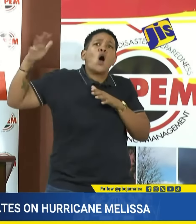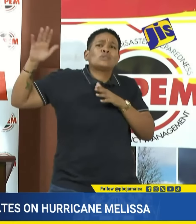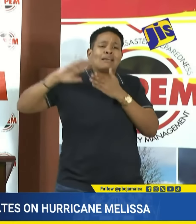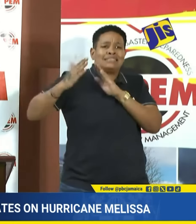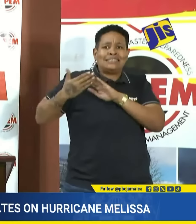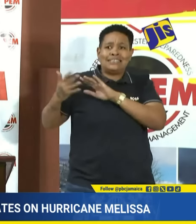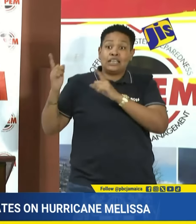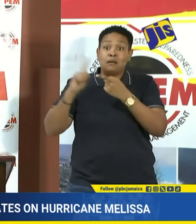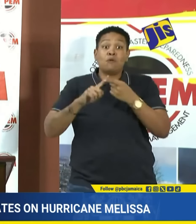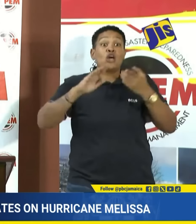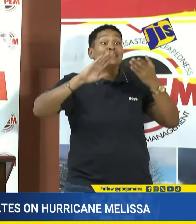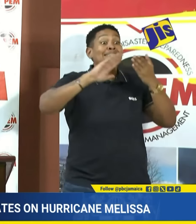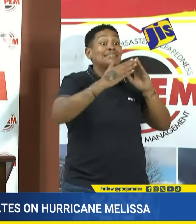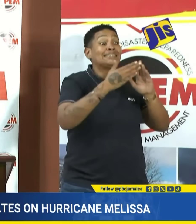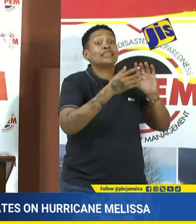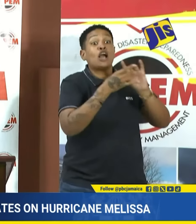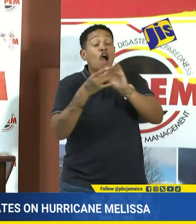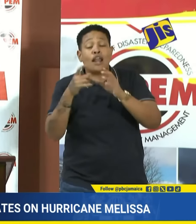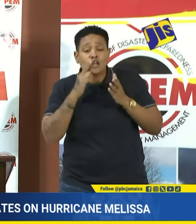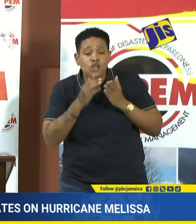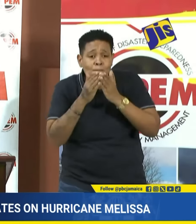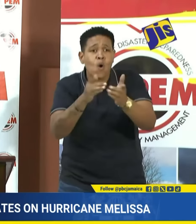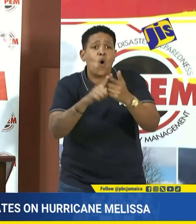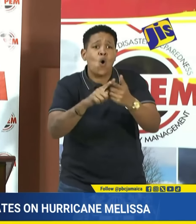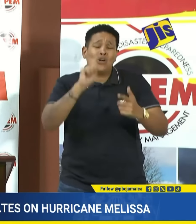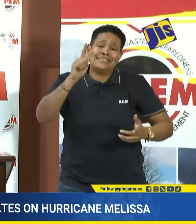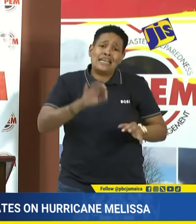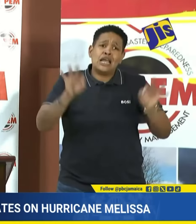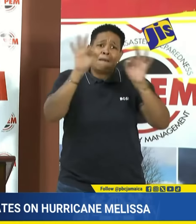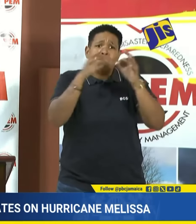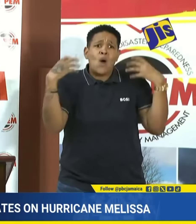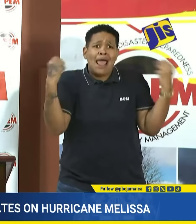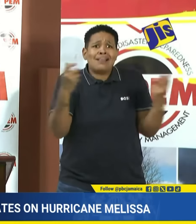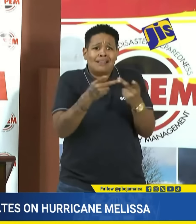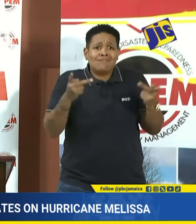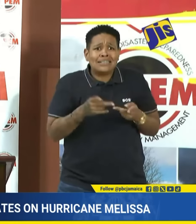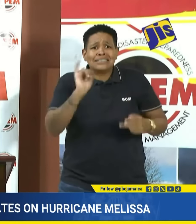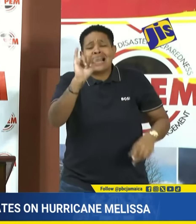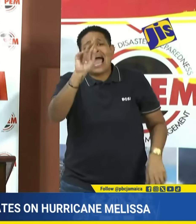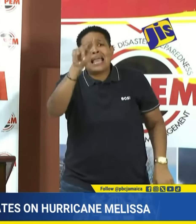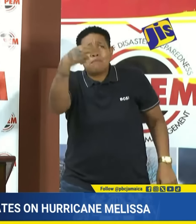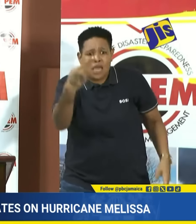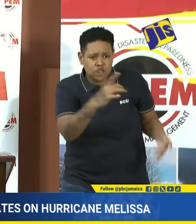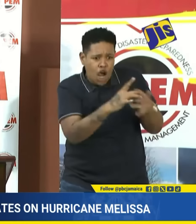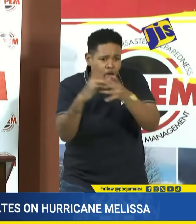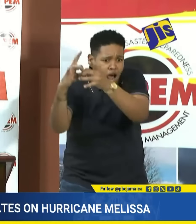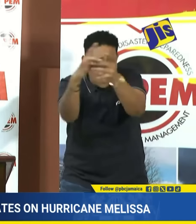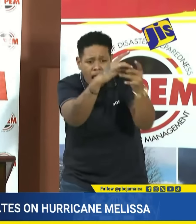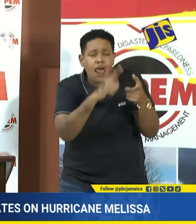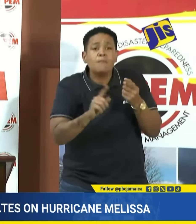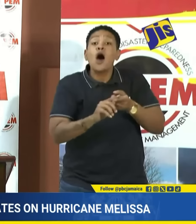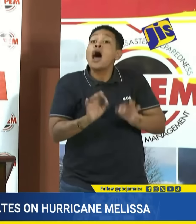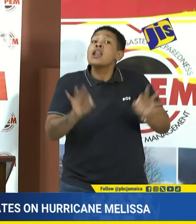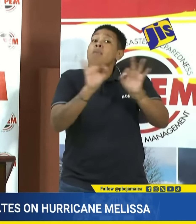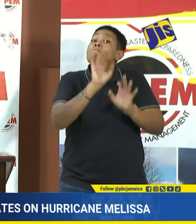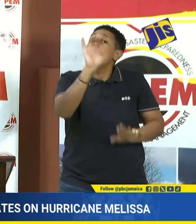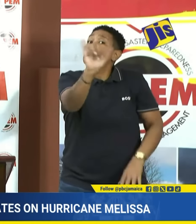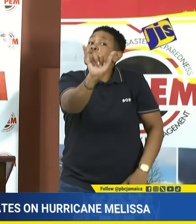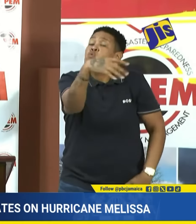city and the city. It connects the ports, it connects the important health facilities such as the KPH, and it's also an